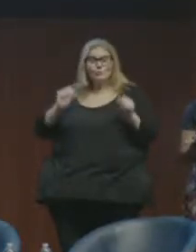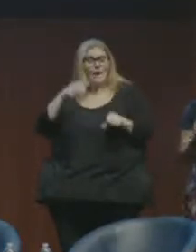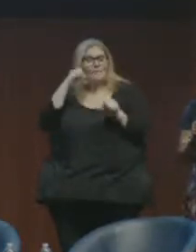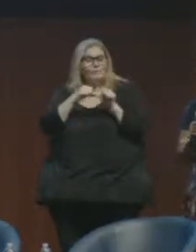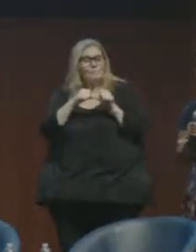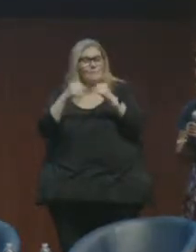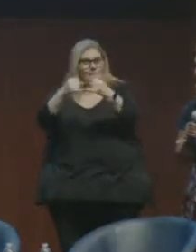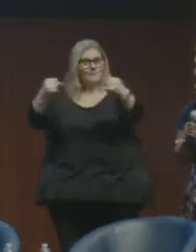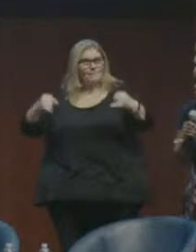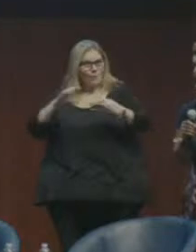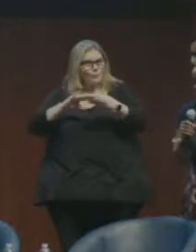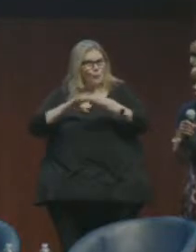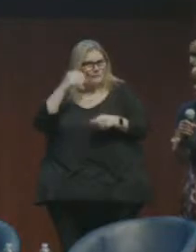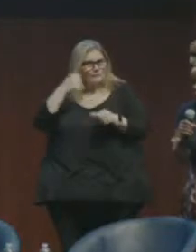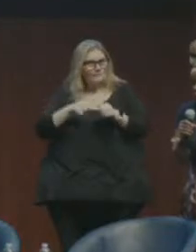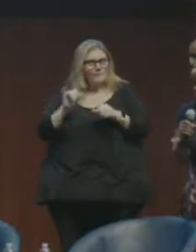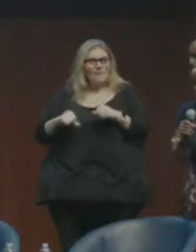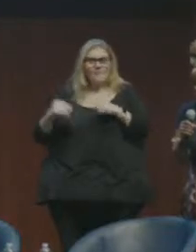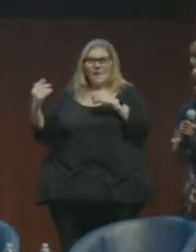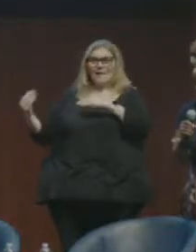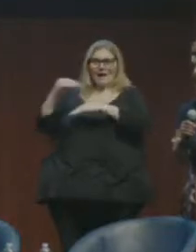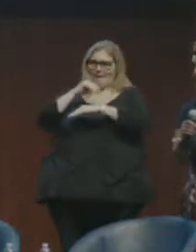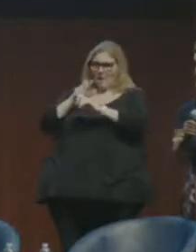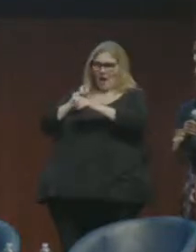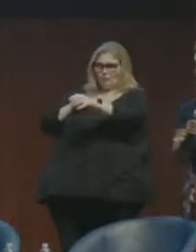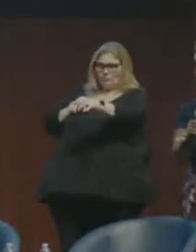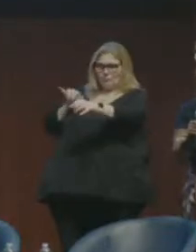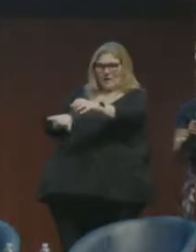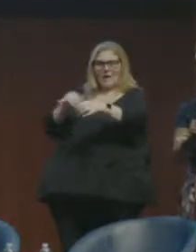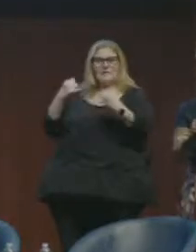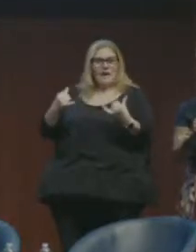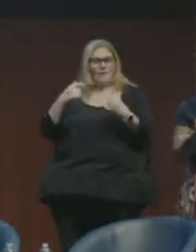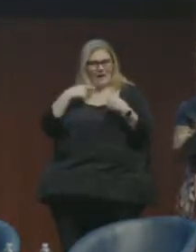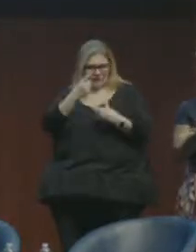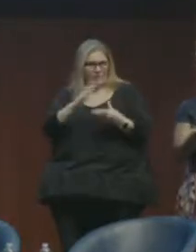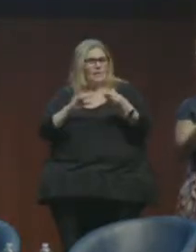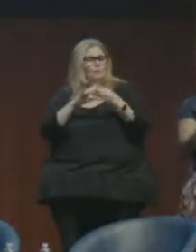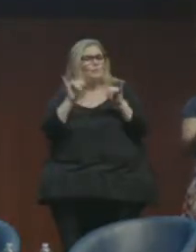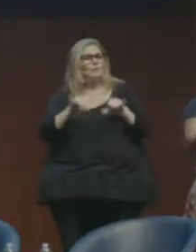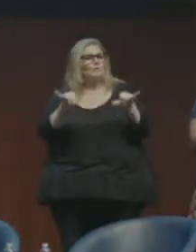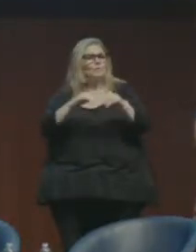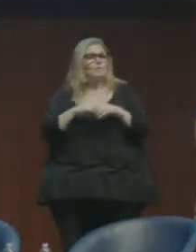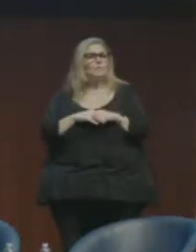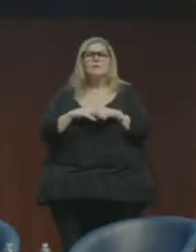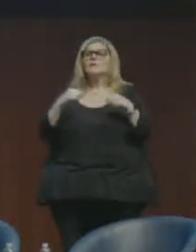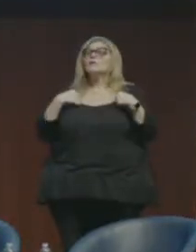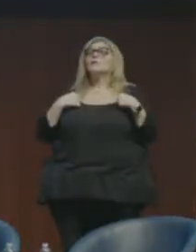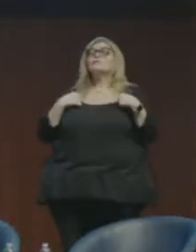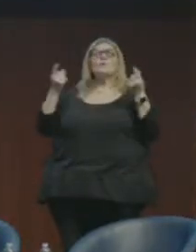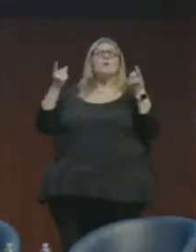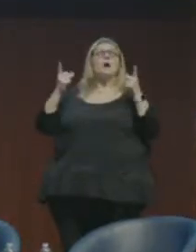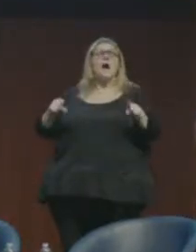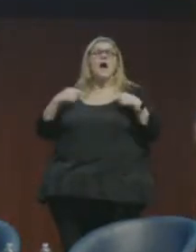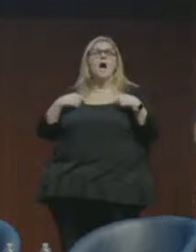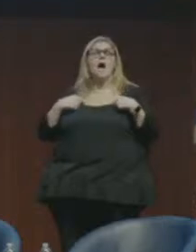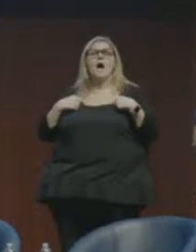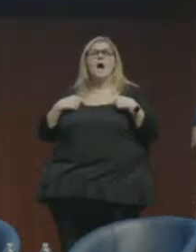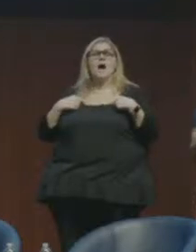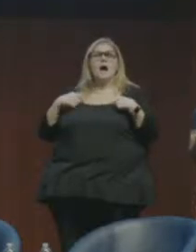remember the border story, not far removed from it. I have to tell that story too. So I went down to